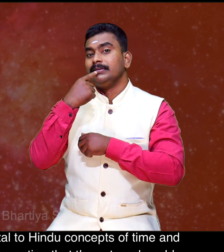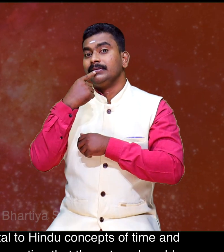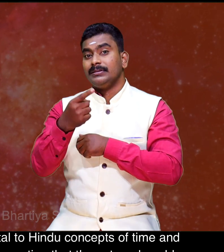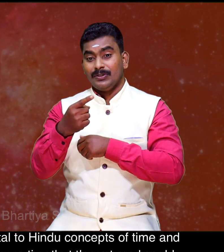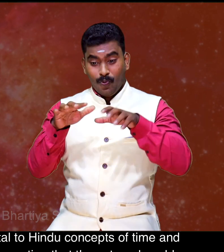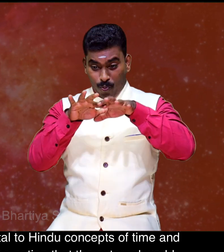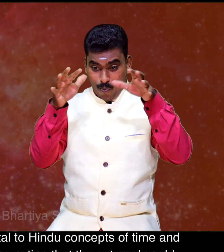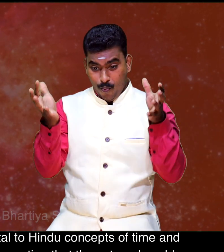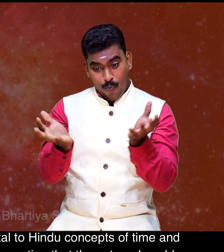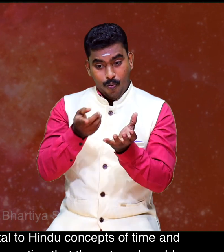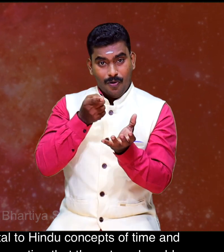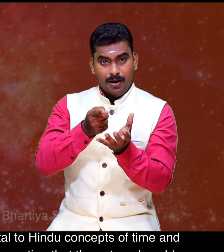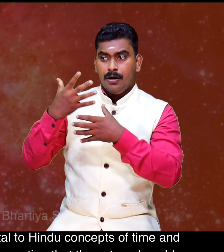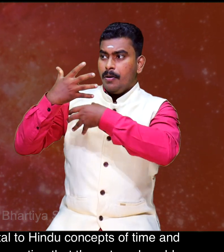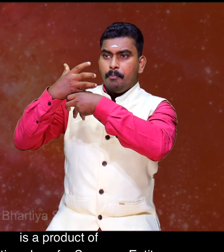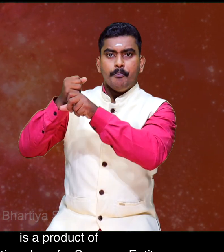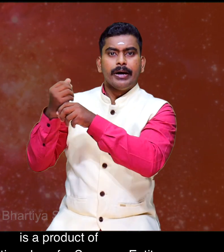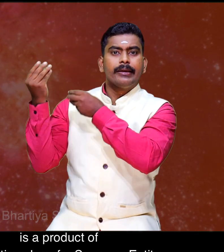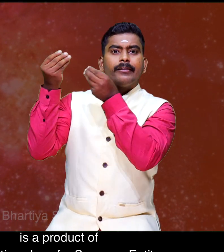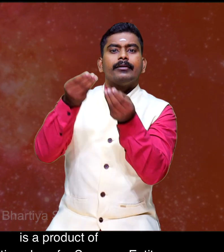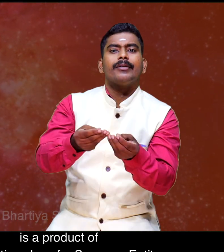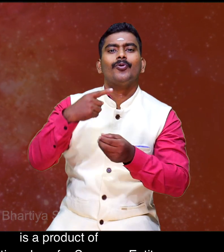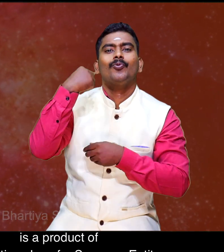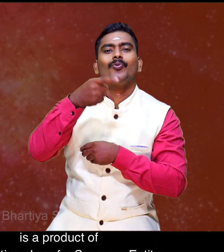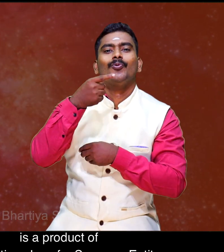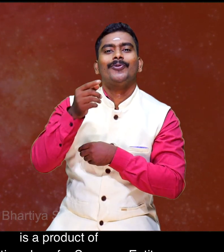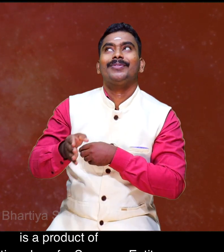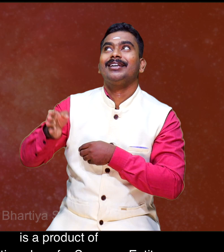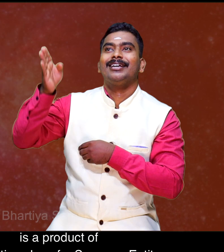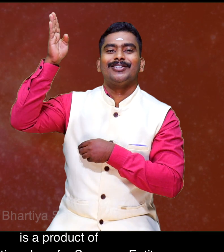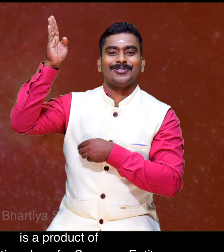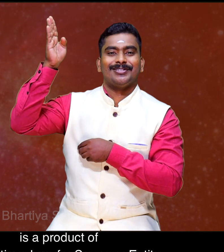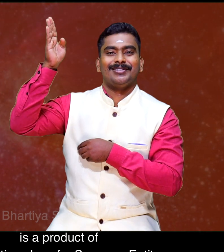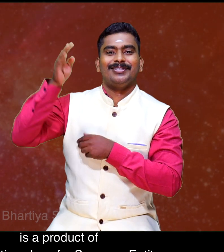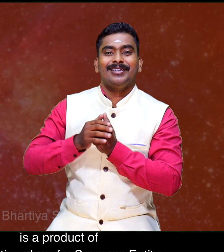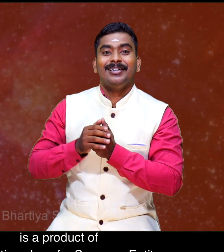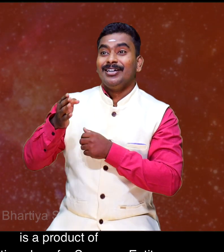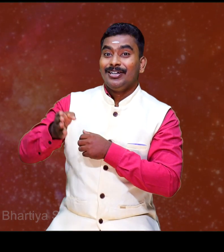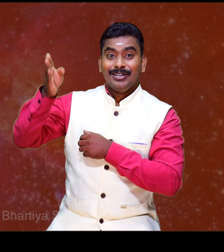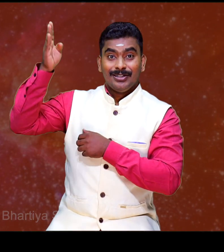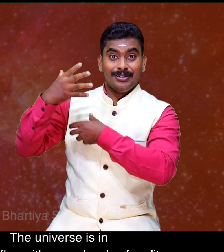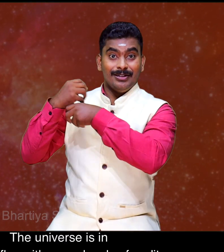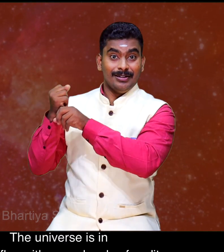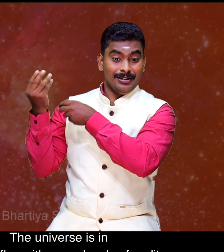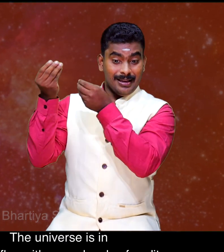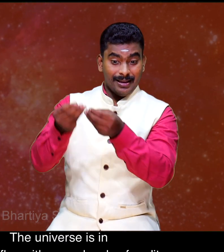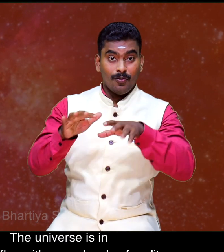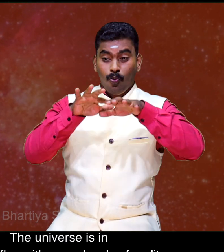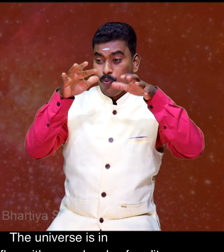notion that the external world is a product of the creative play of Ishvara. The universe is